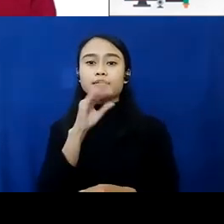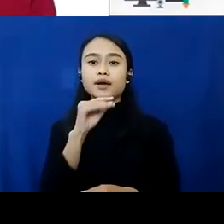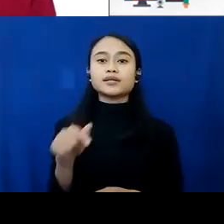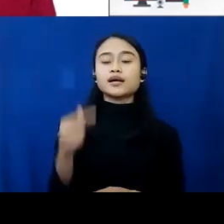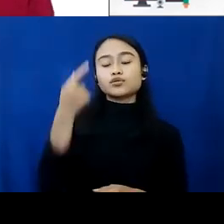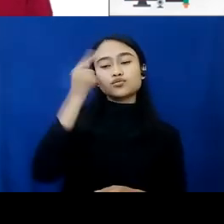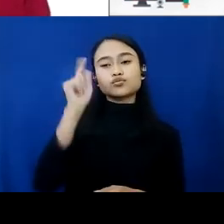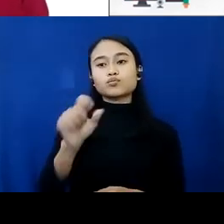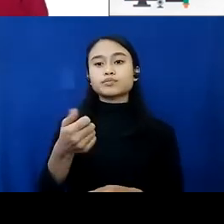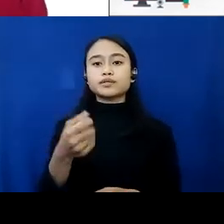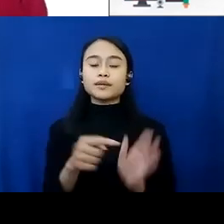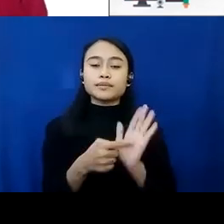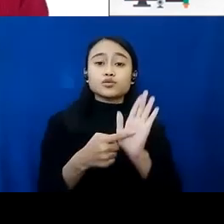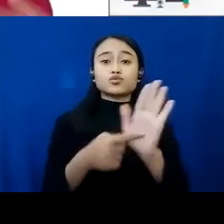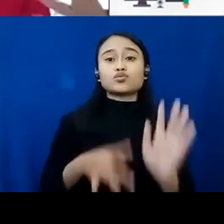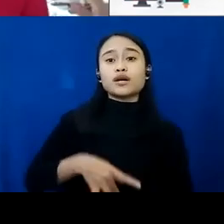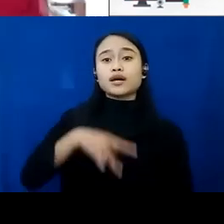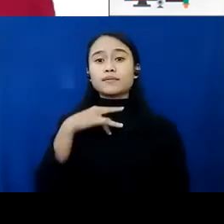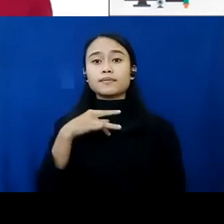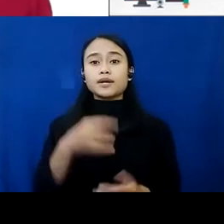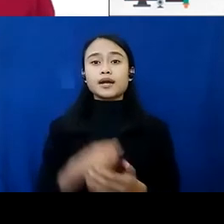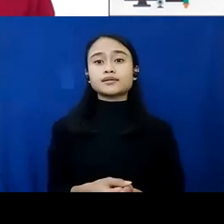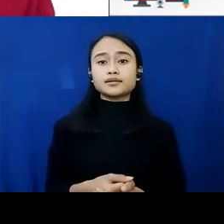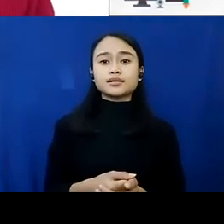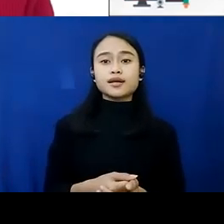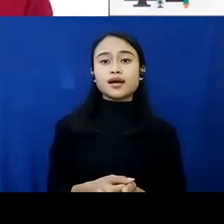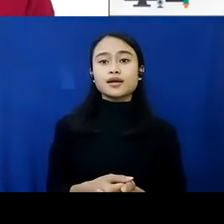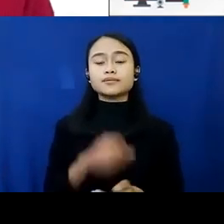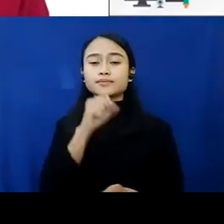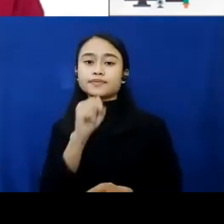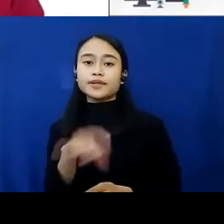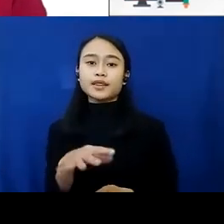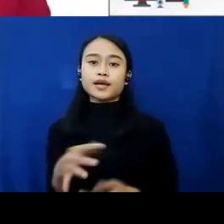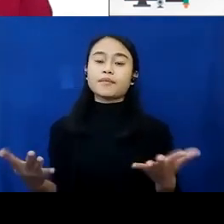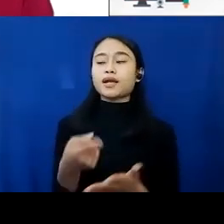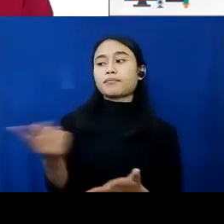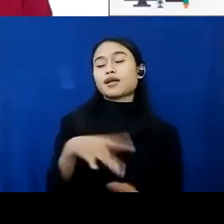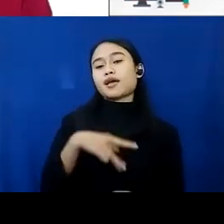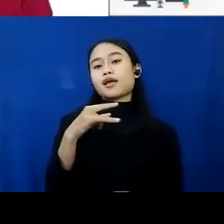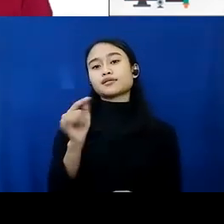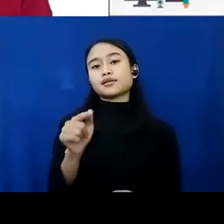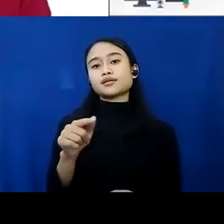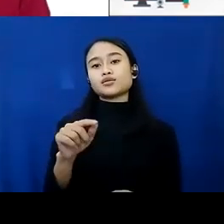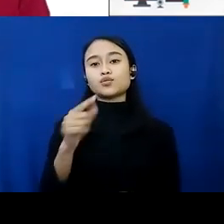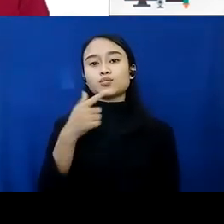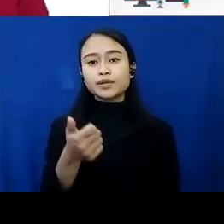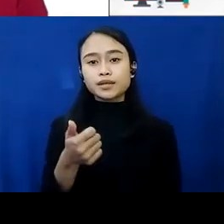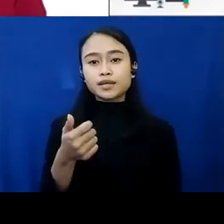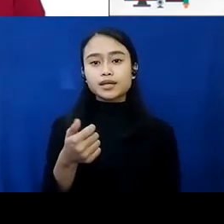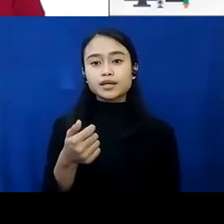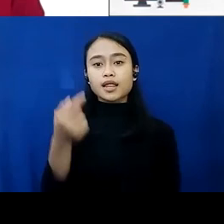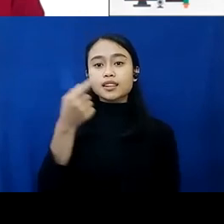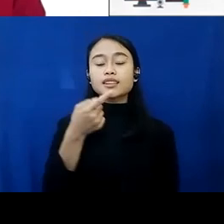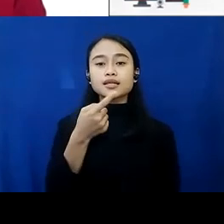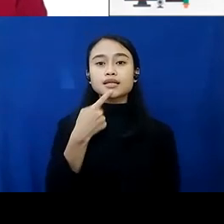and words to describe what is happening. It's also really important we talk about sexual development